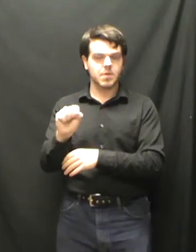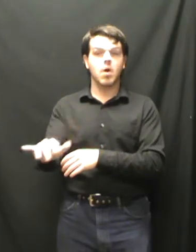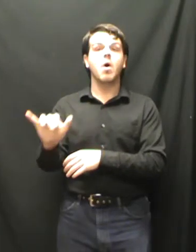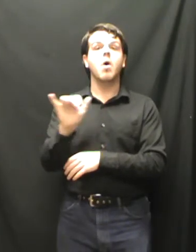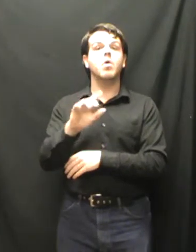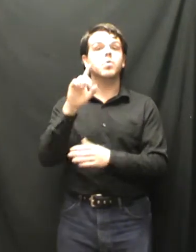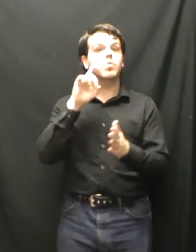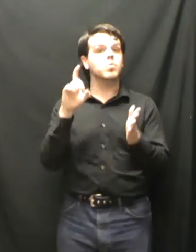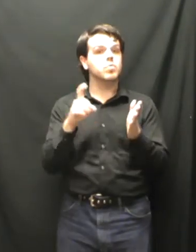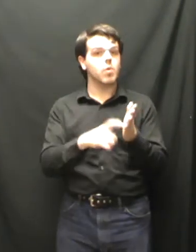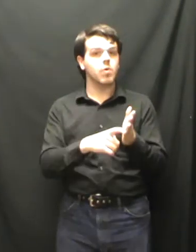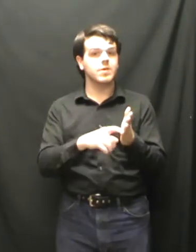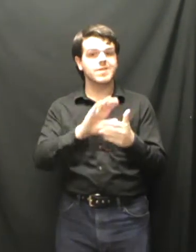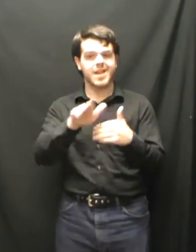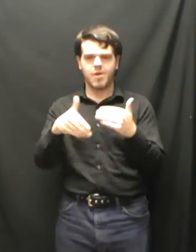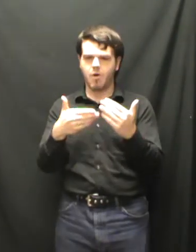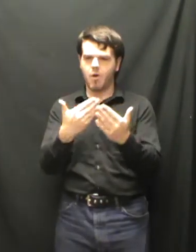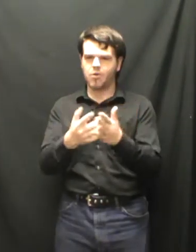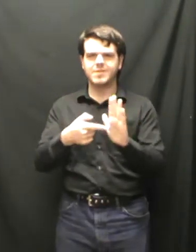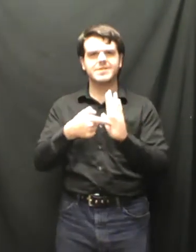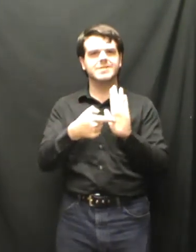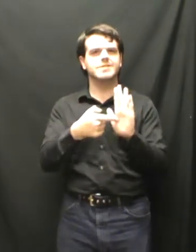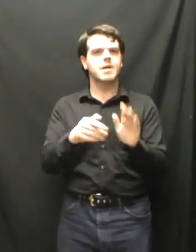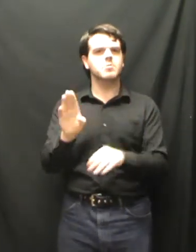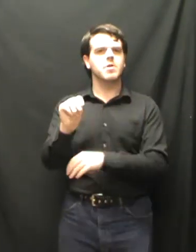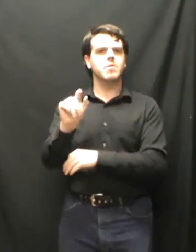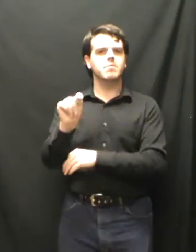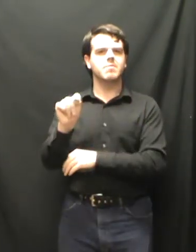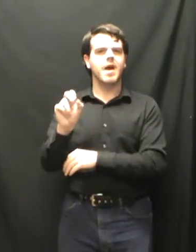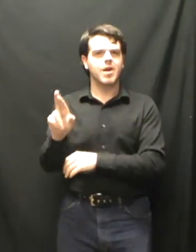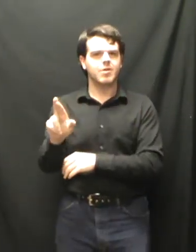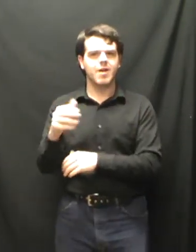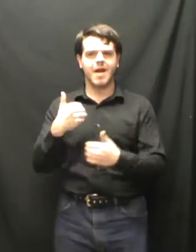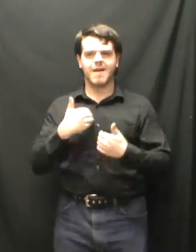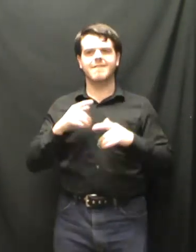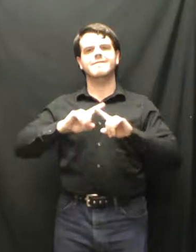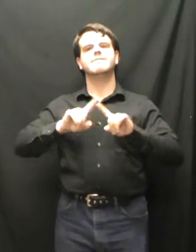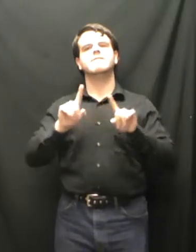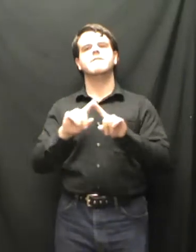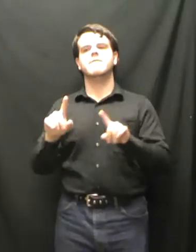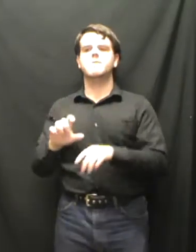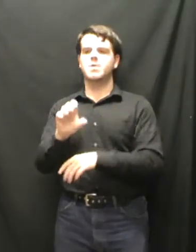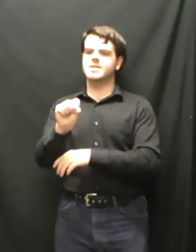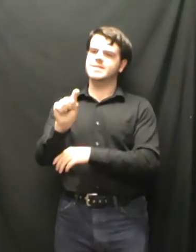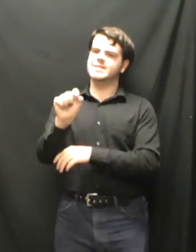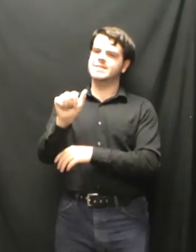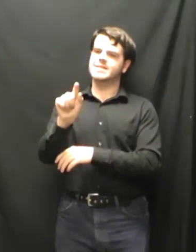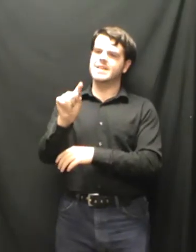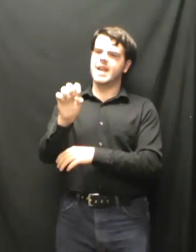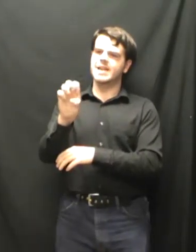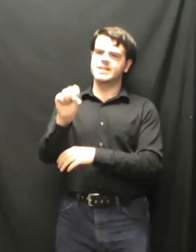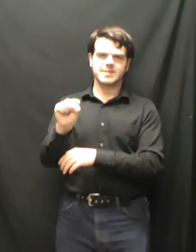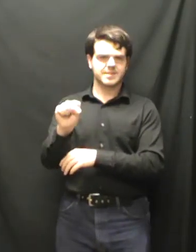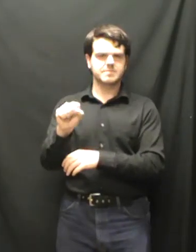these examples of matter come in different states. So we'll talk about the states of matter as well. Right,